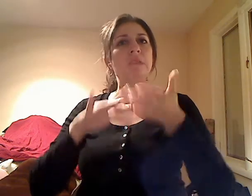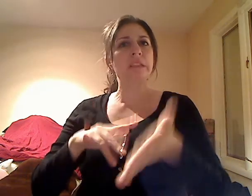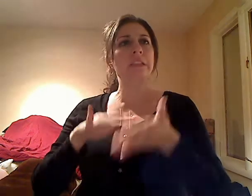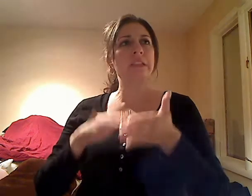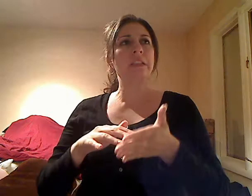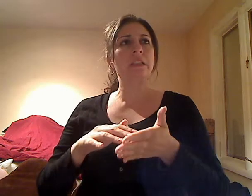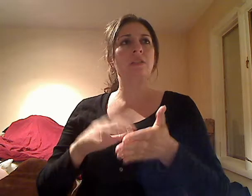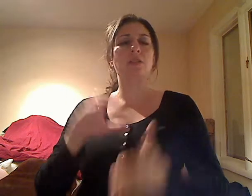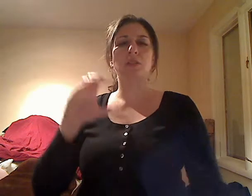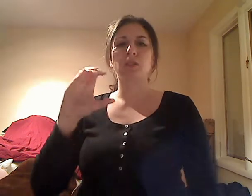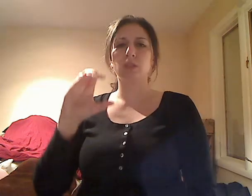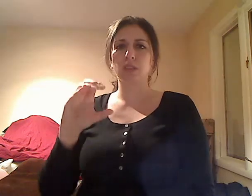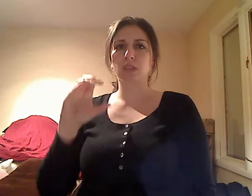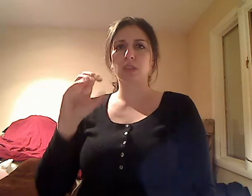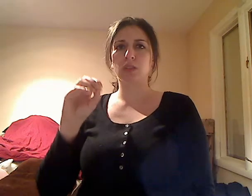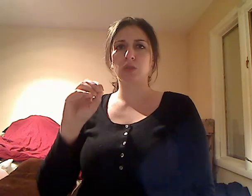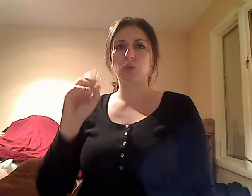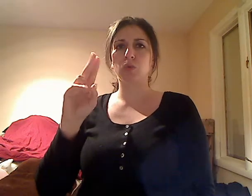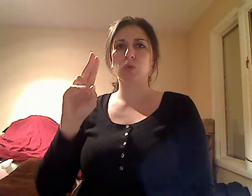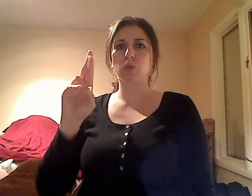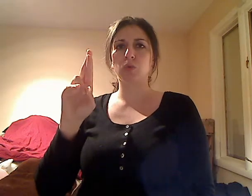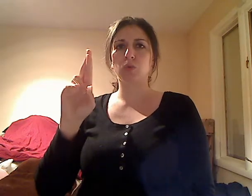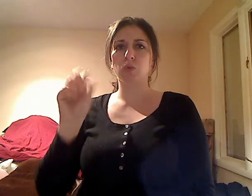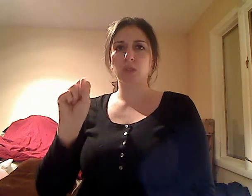C-O-U-R-S-E. Didn't hear the last.